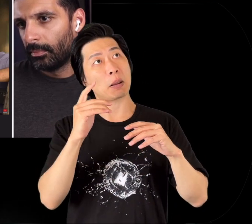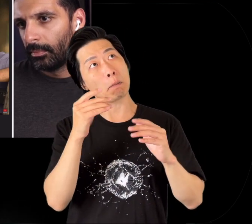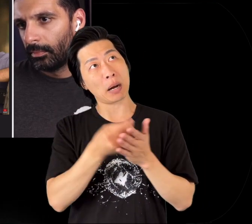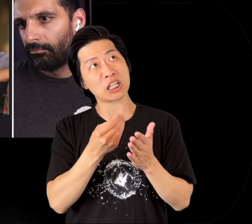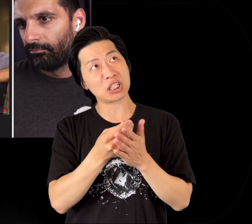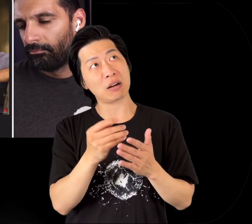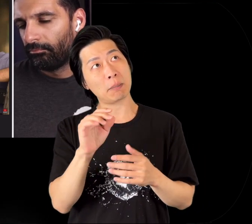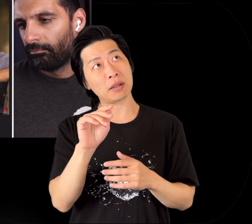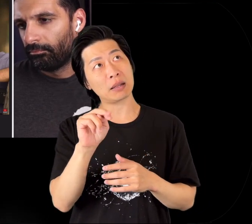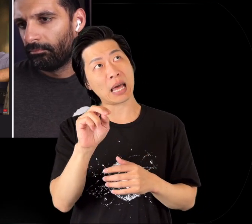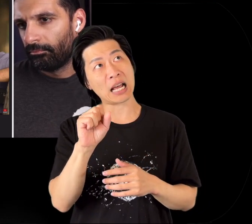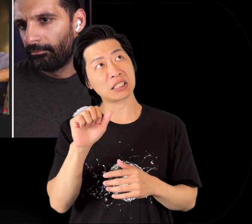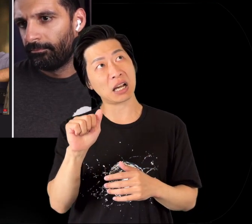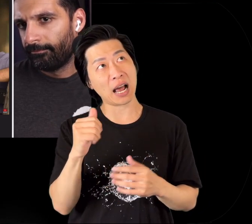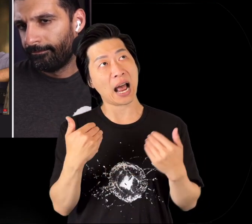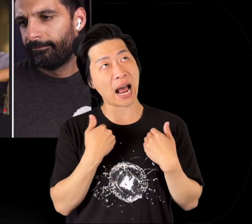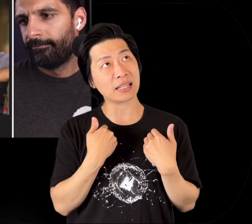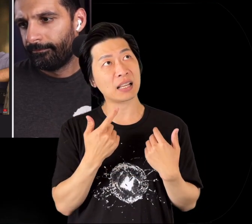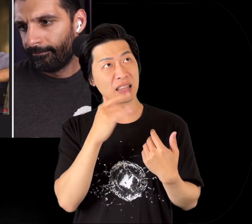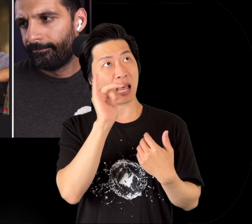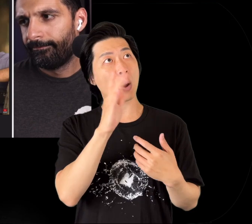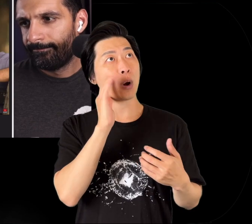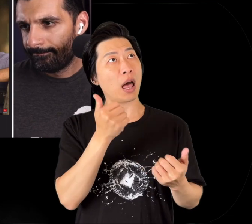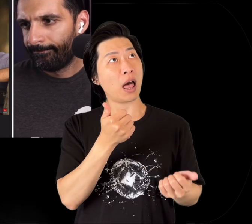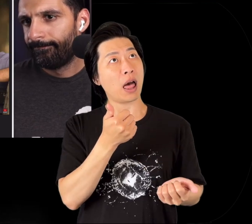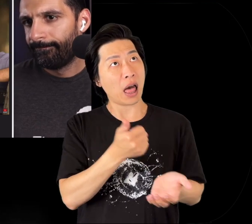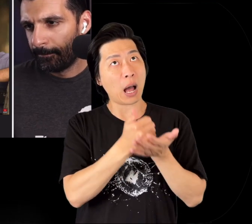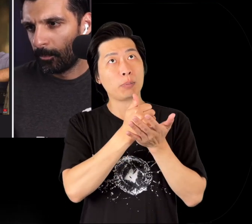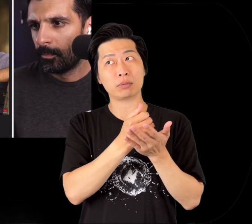has. So that will fund my mission to Mars.